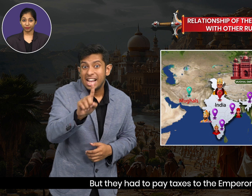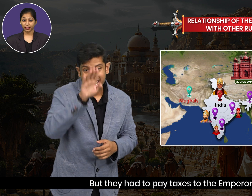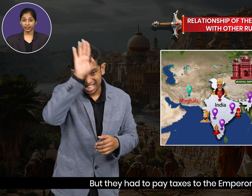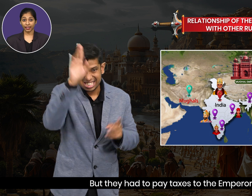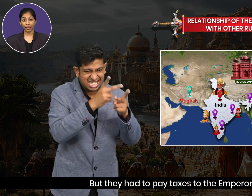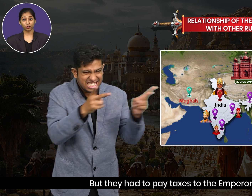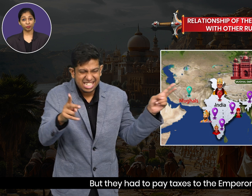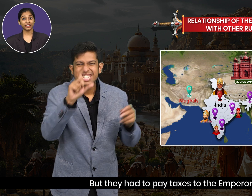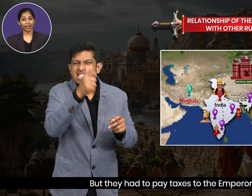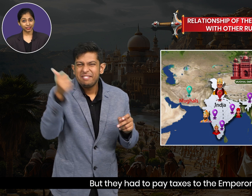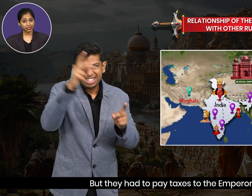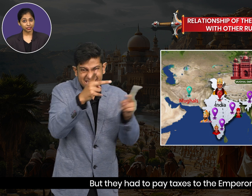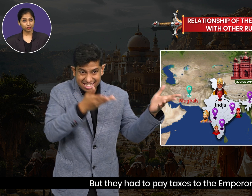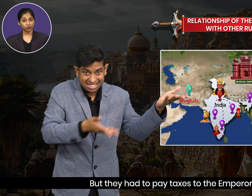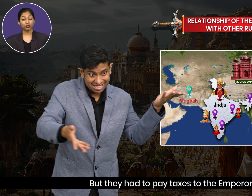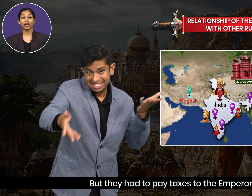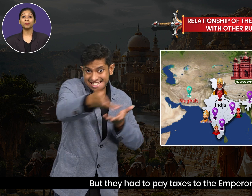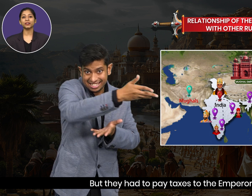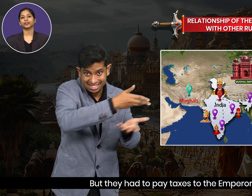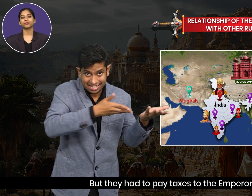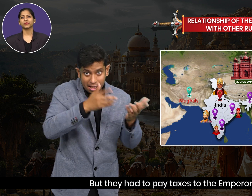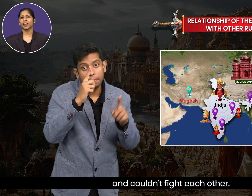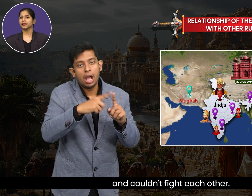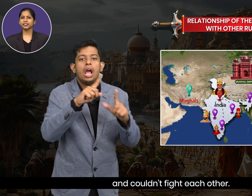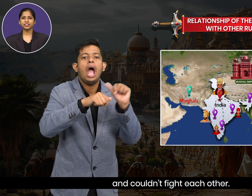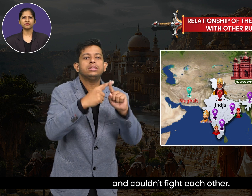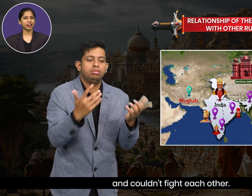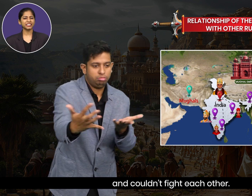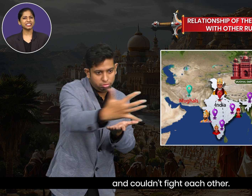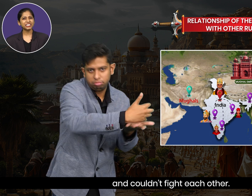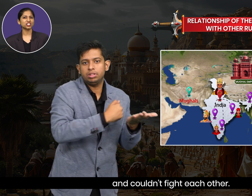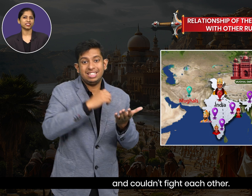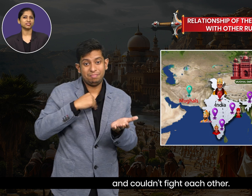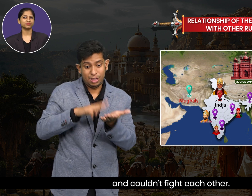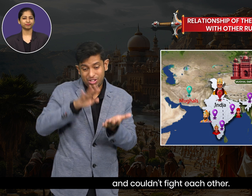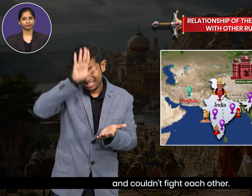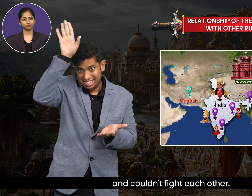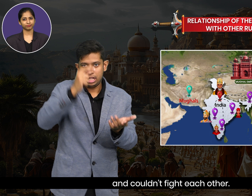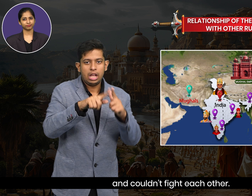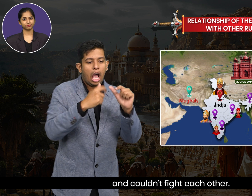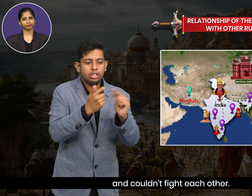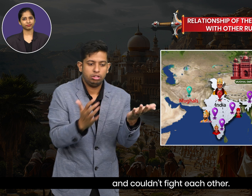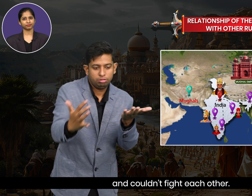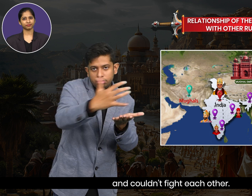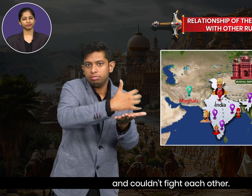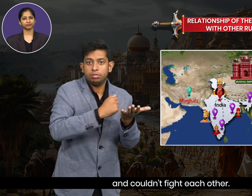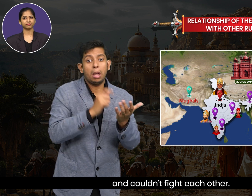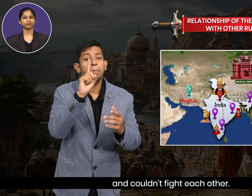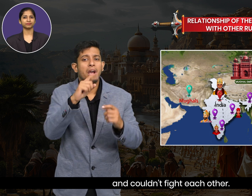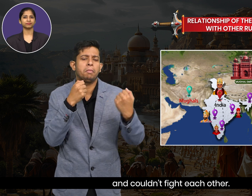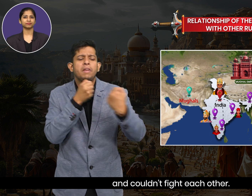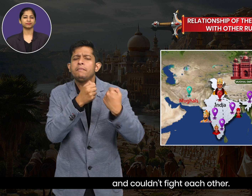But they had to pay taxes to the emperor and couldn't fight each other.